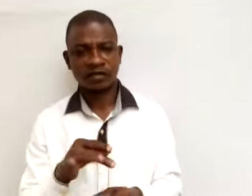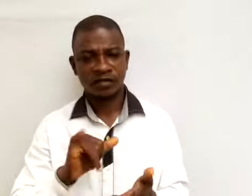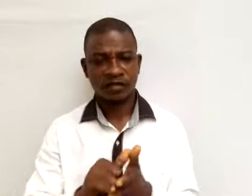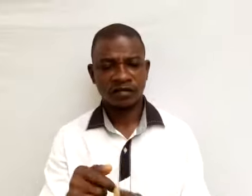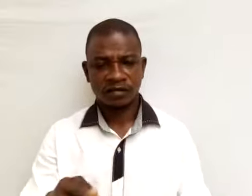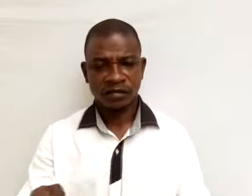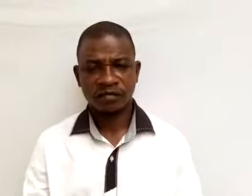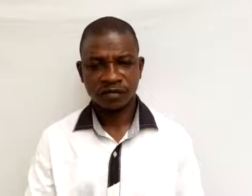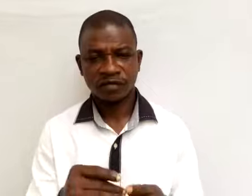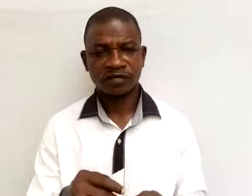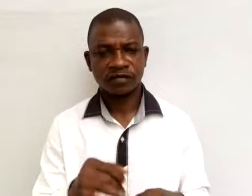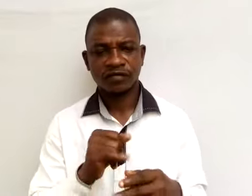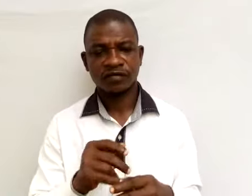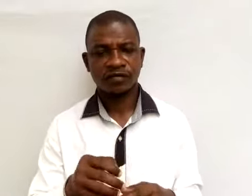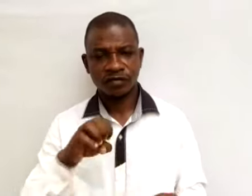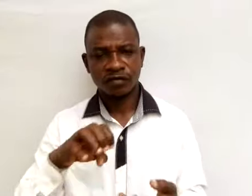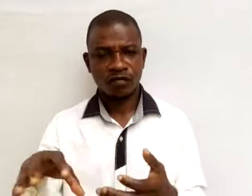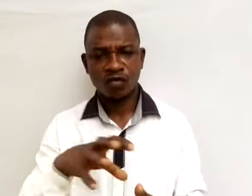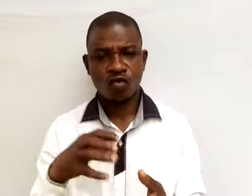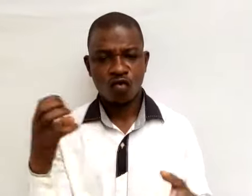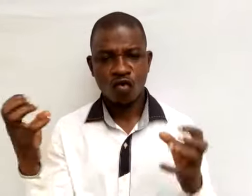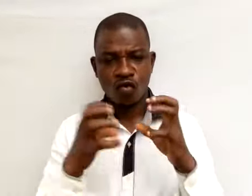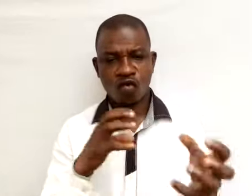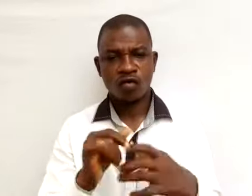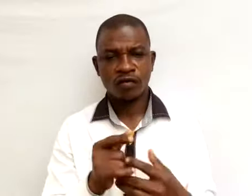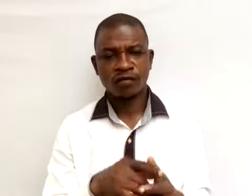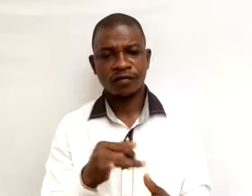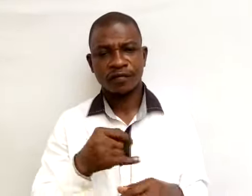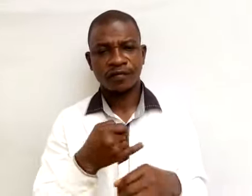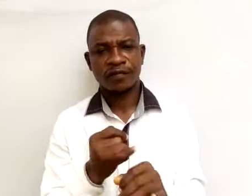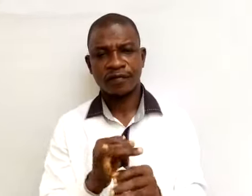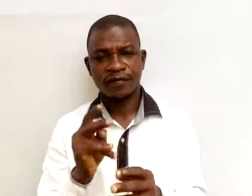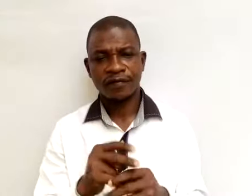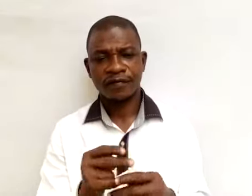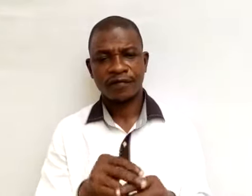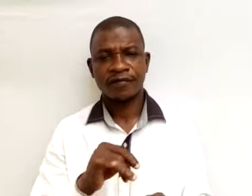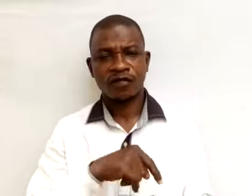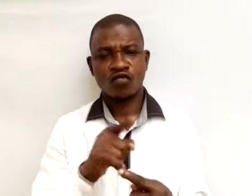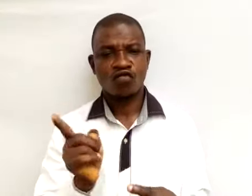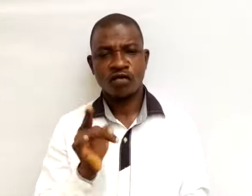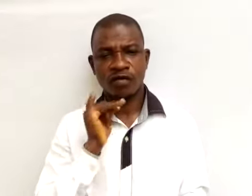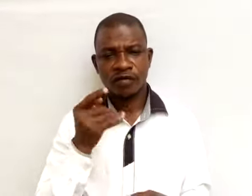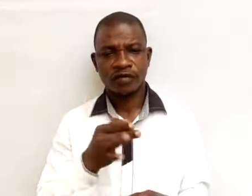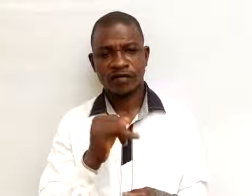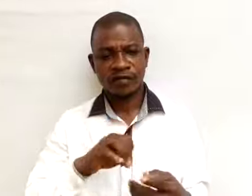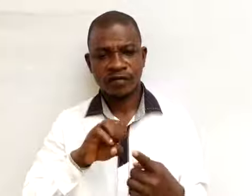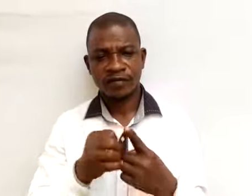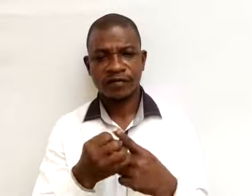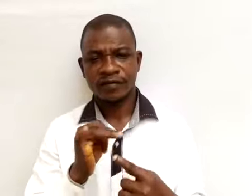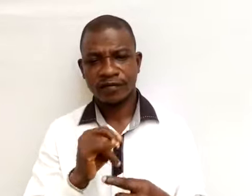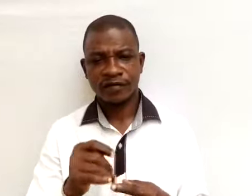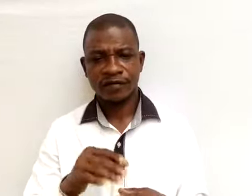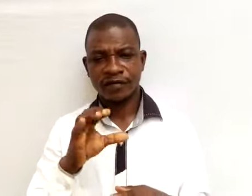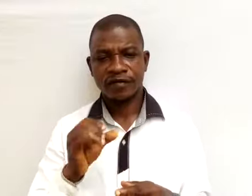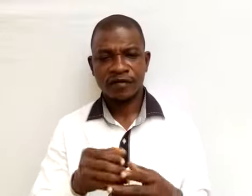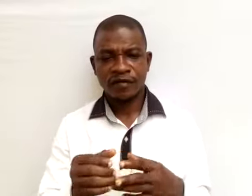of instability. Investment also thrive where the environment is conducive